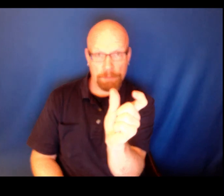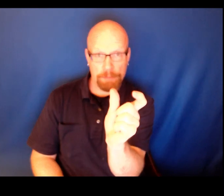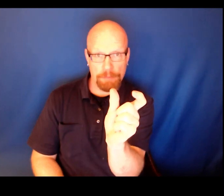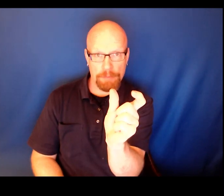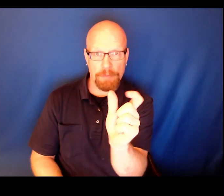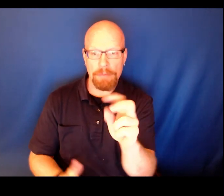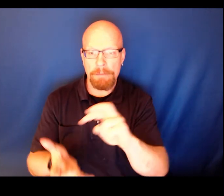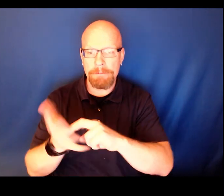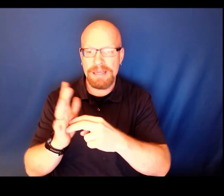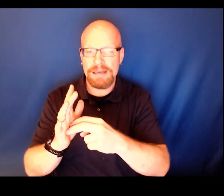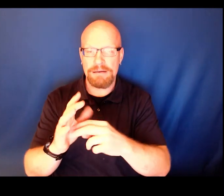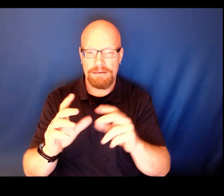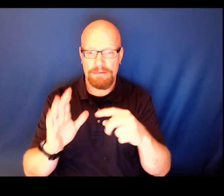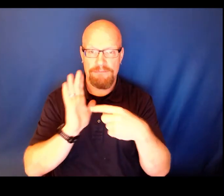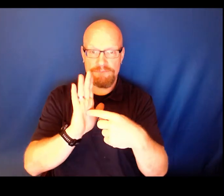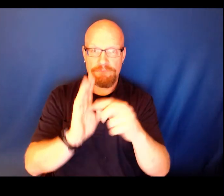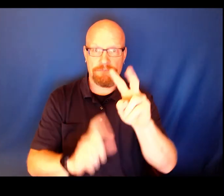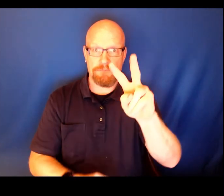degree of the term